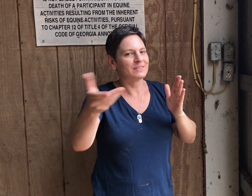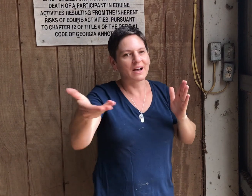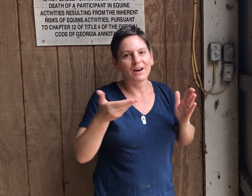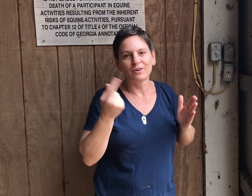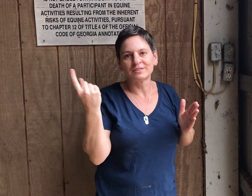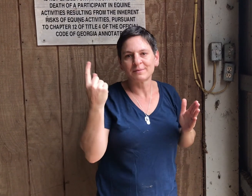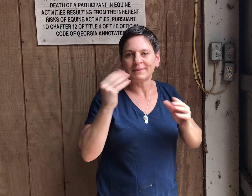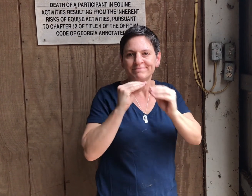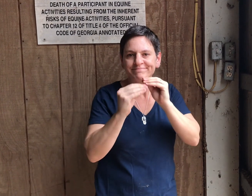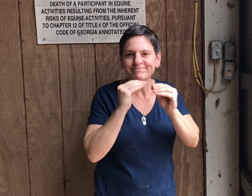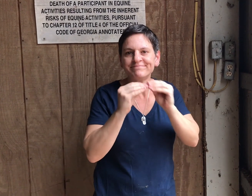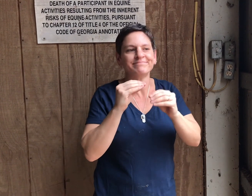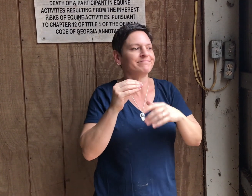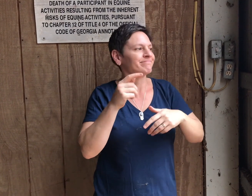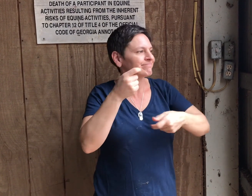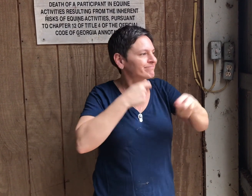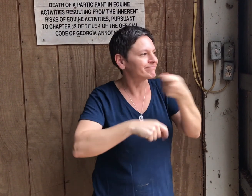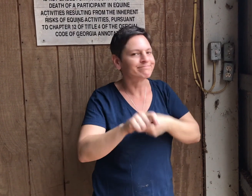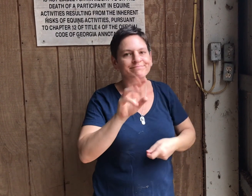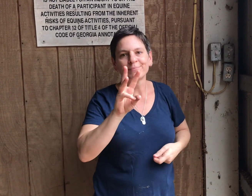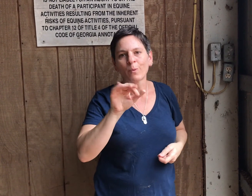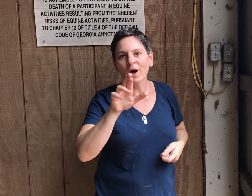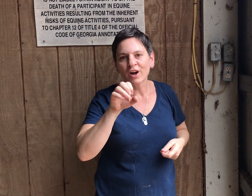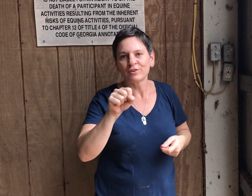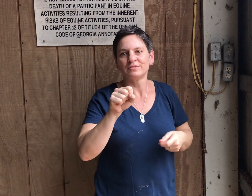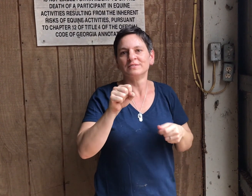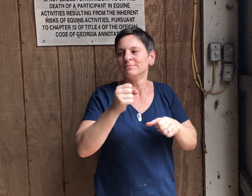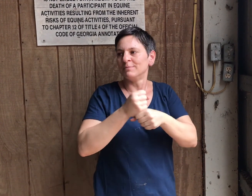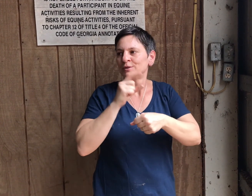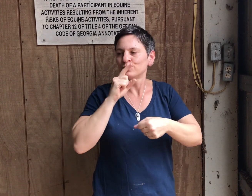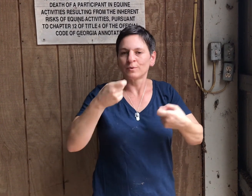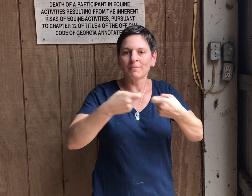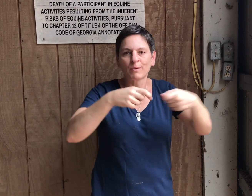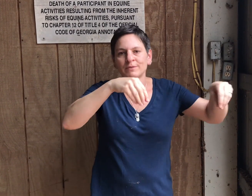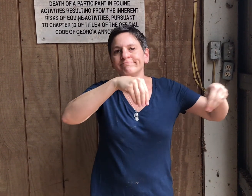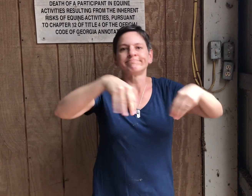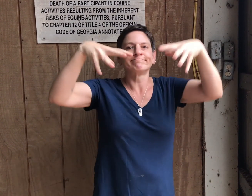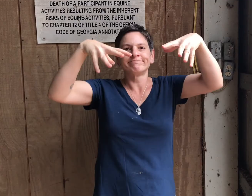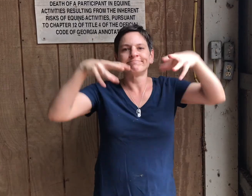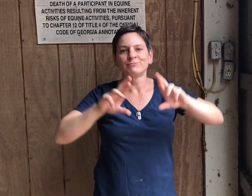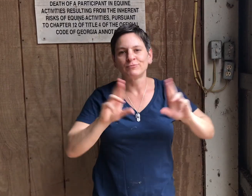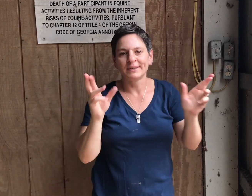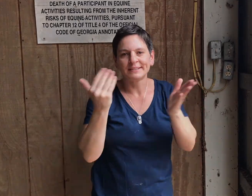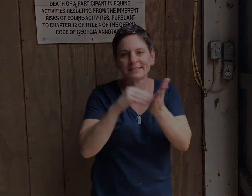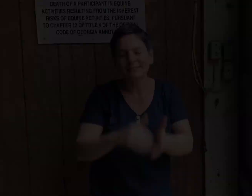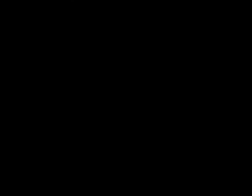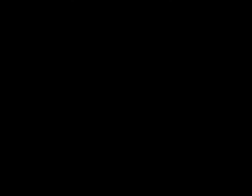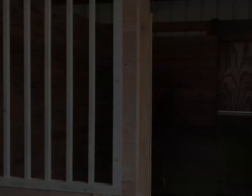So we're going to have to hire somebody to come and do the repairs and change out the wiring to make sure we have power restored.